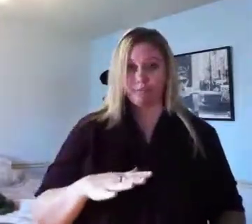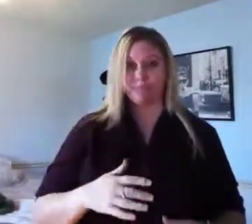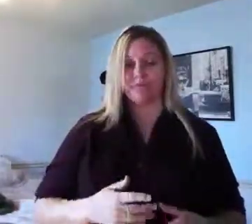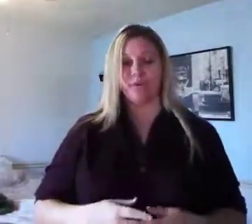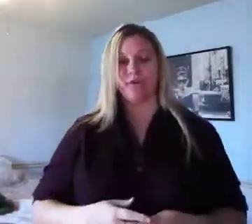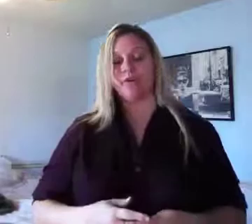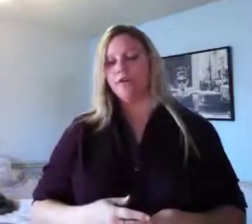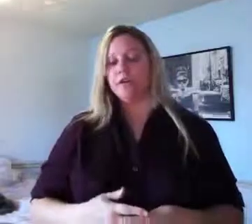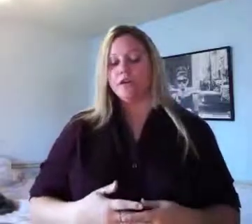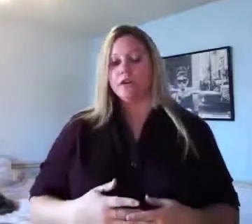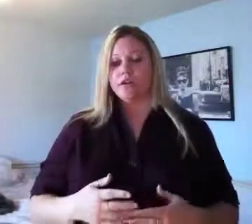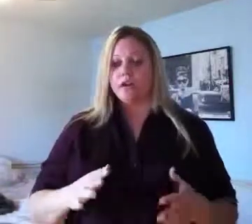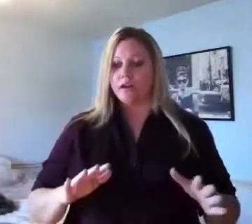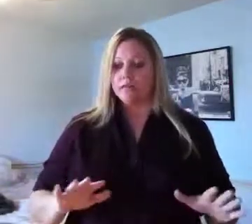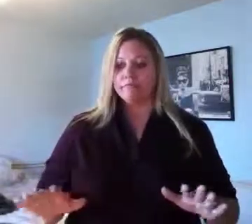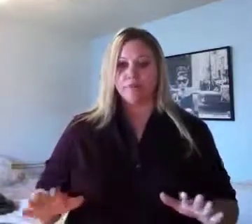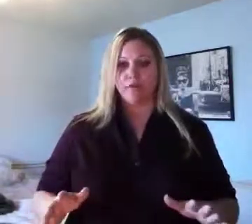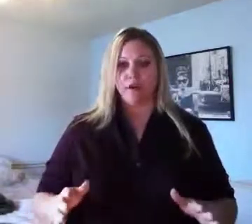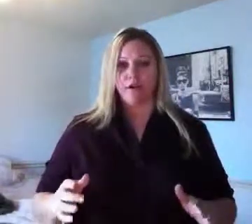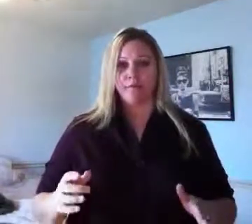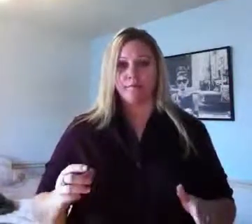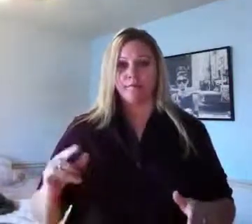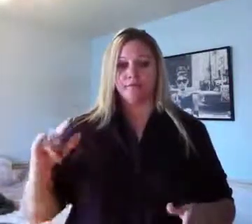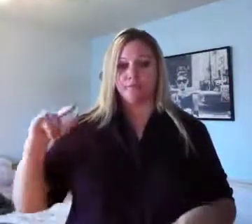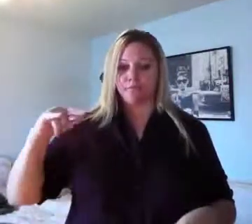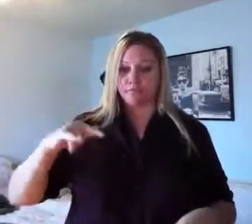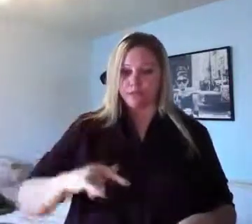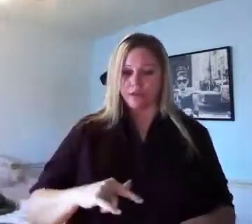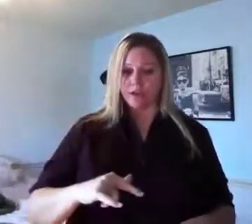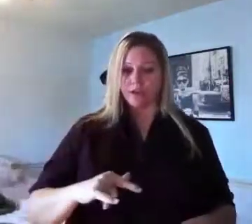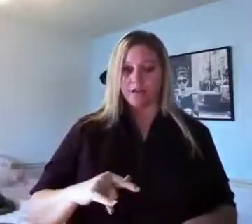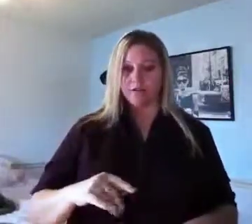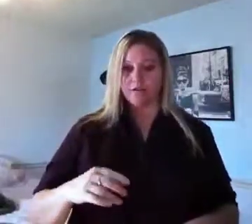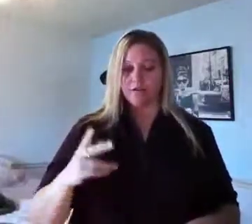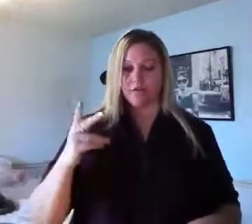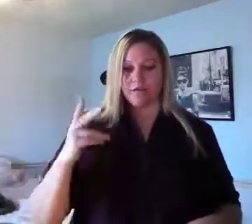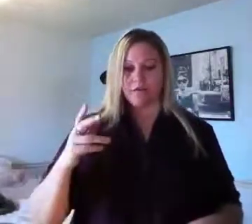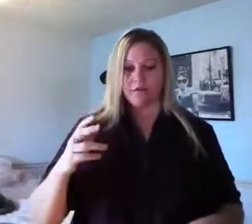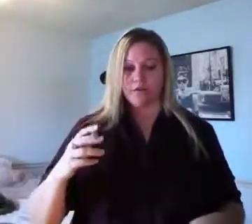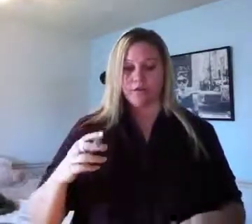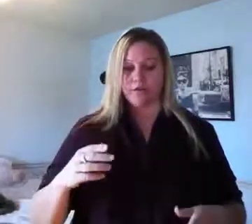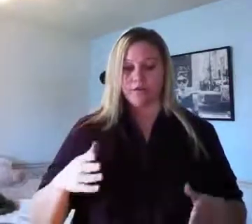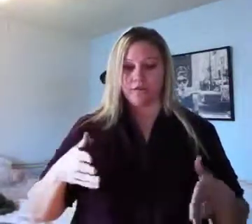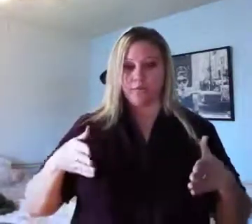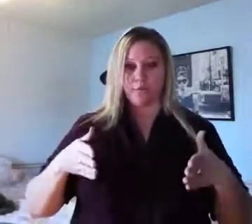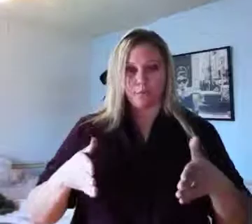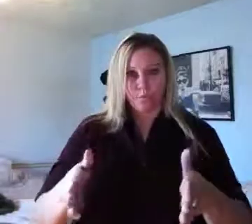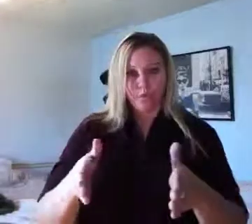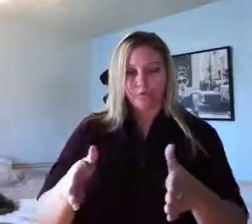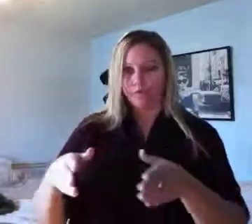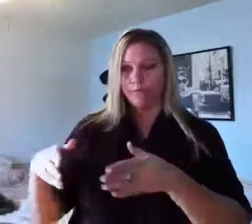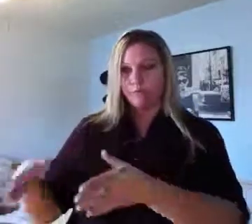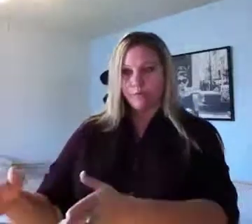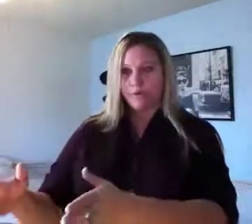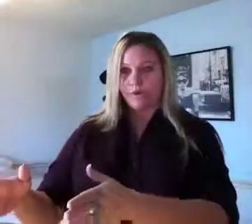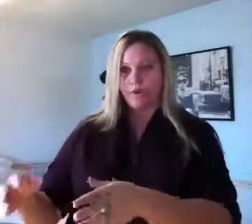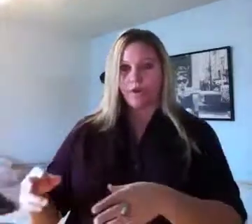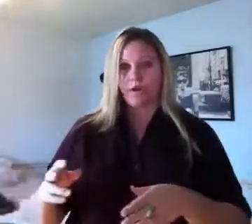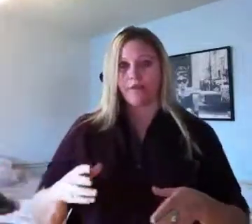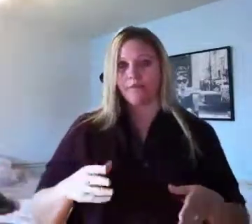landing on the runway, on either side of where we were landing, there were about 100 ambulances and fire engines